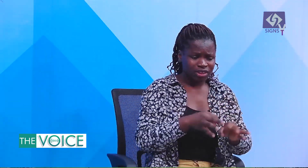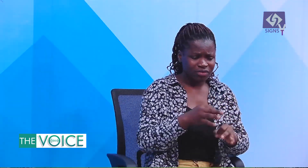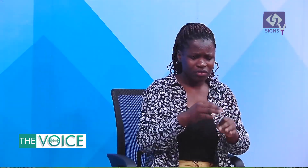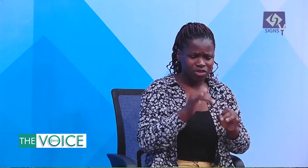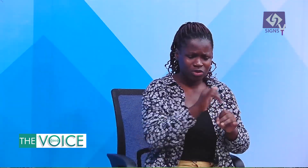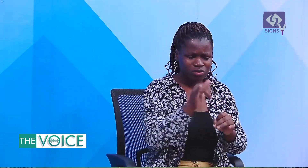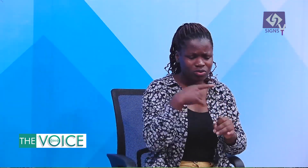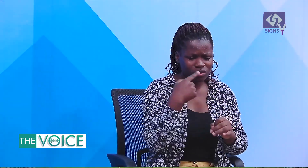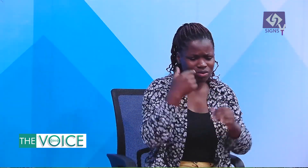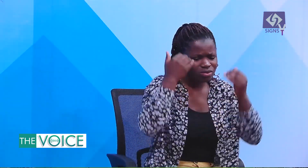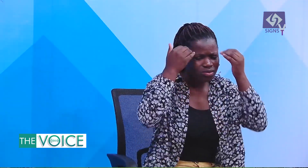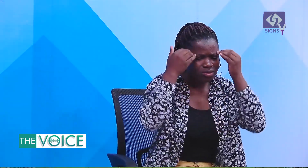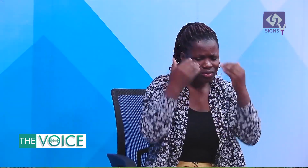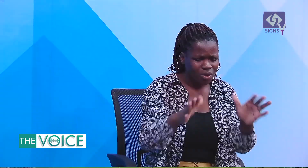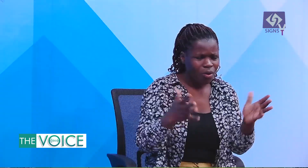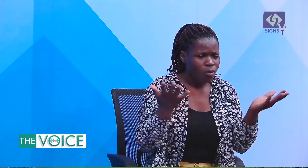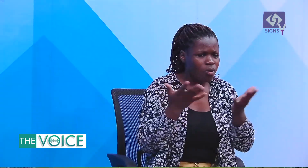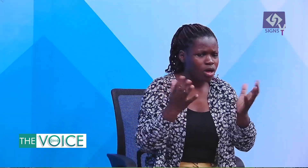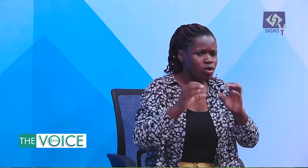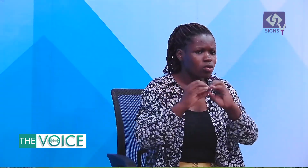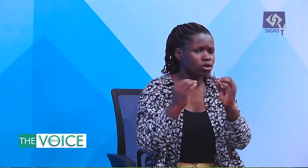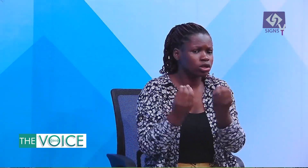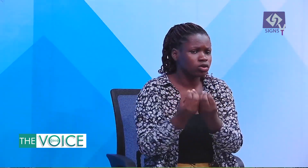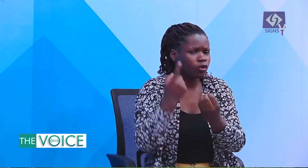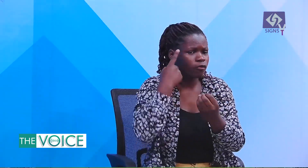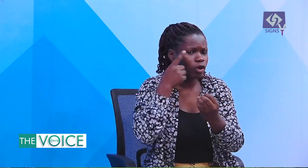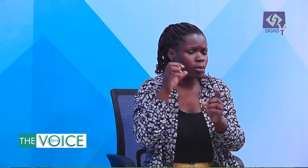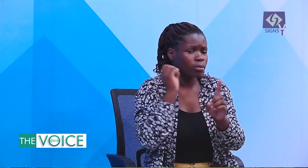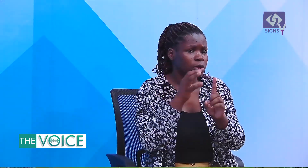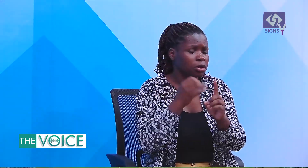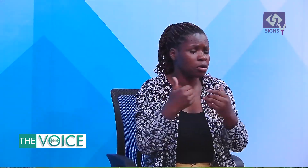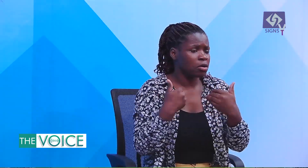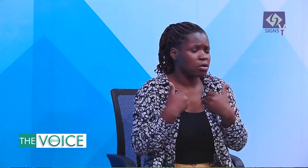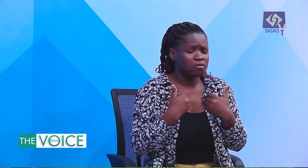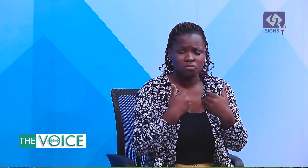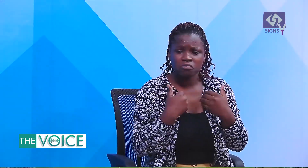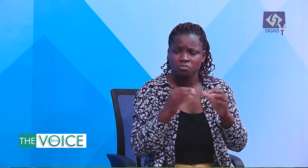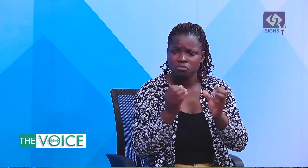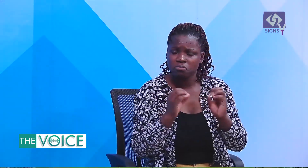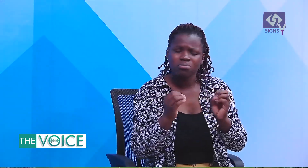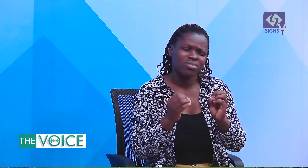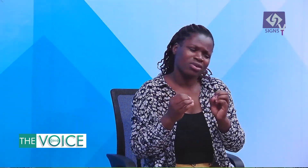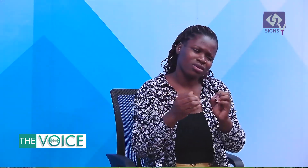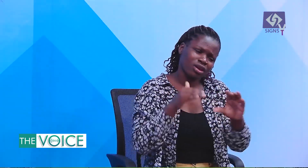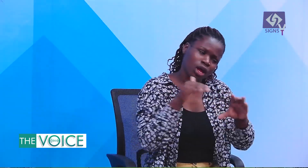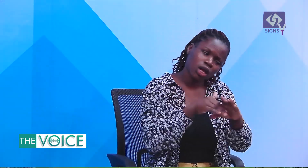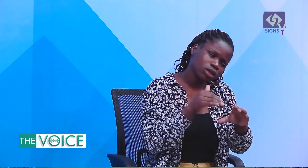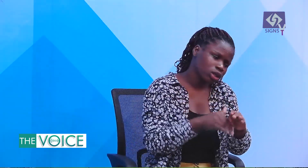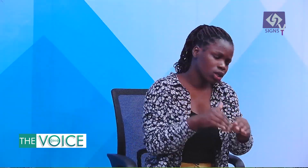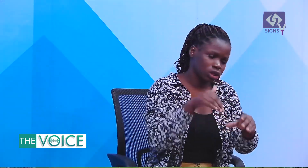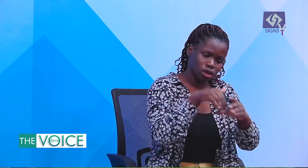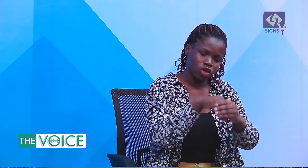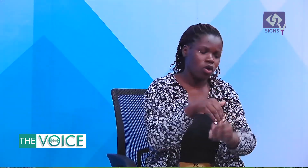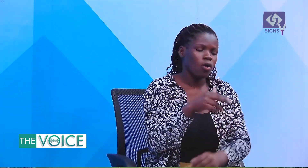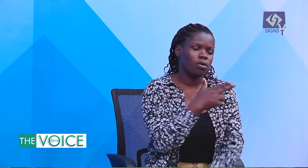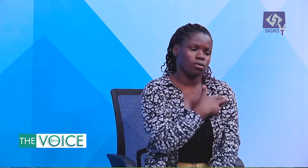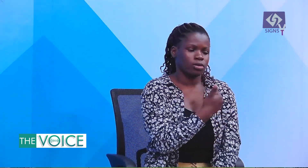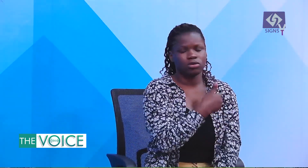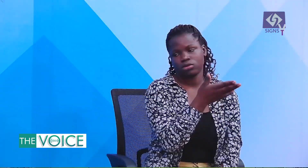from that setting. But you have people who are not aware of organizations which they can approach or how they can